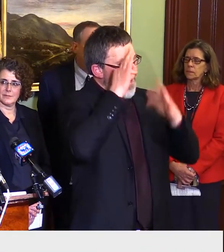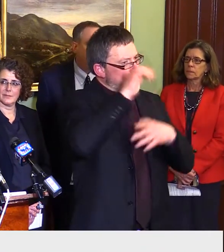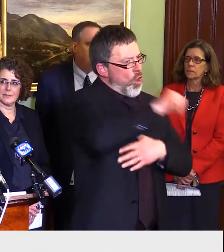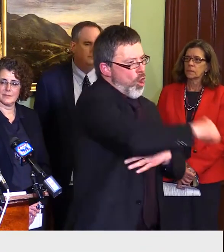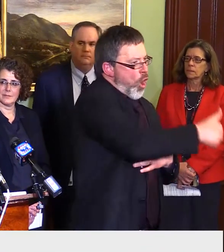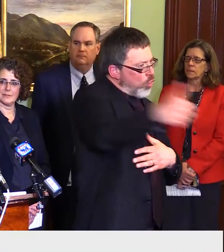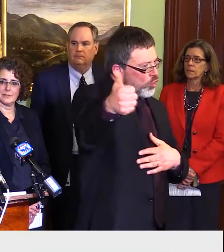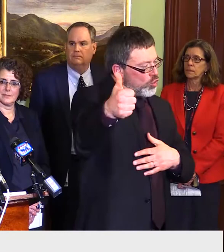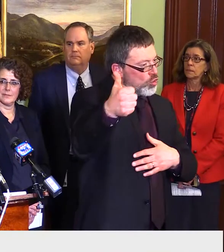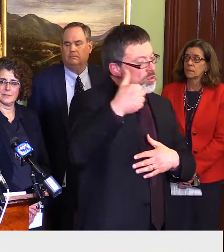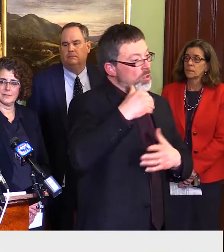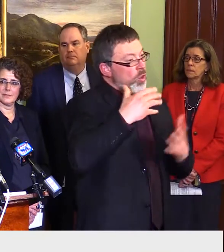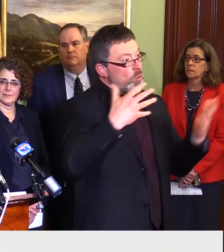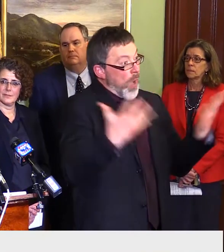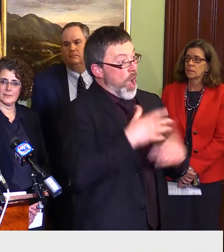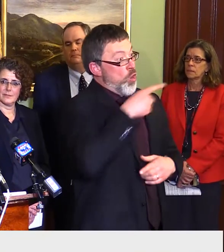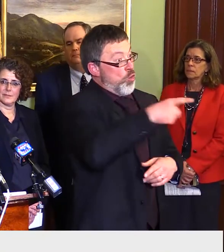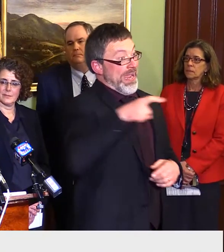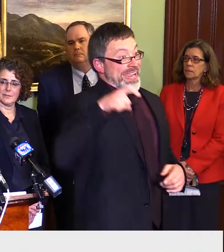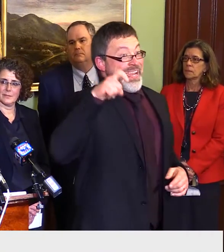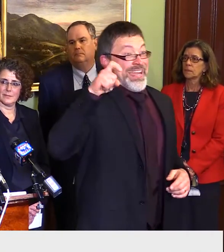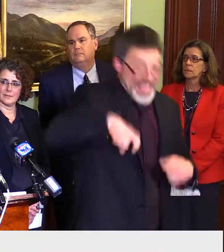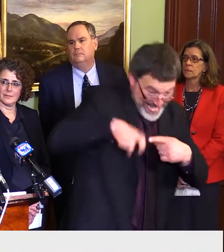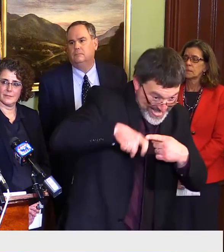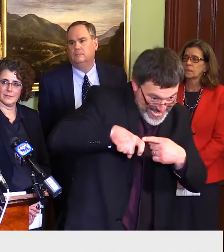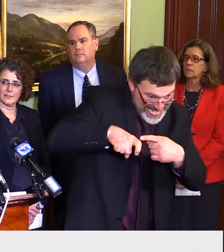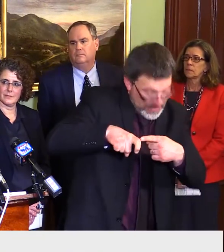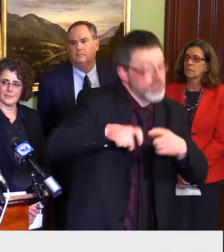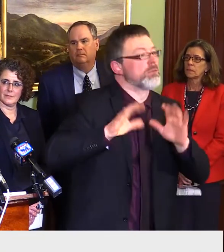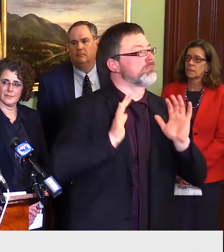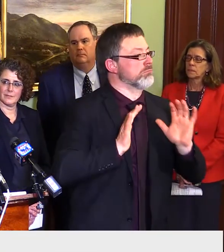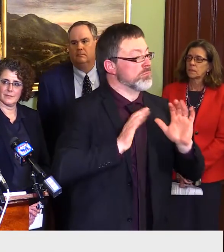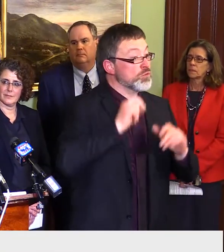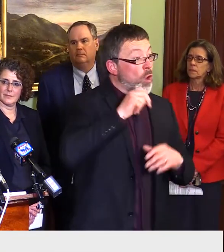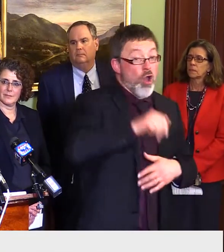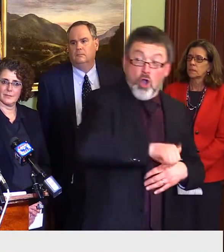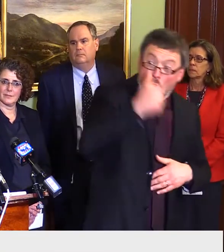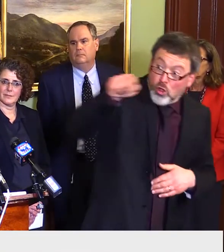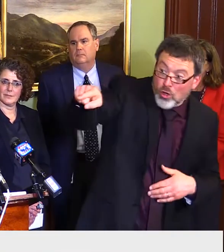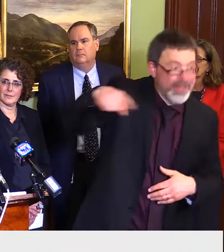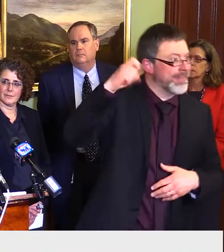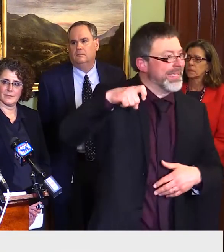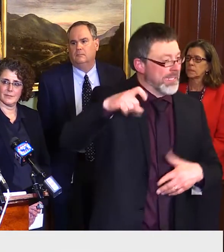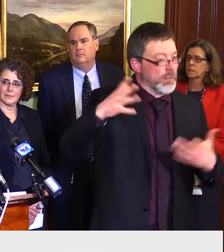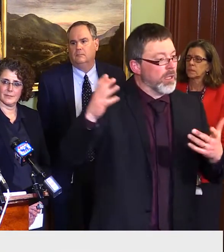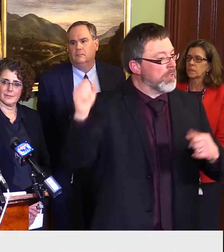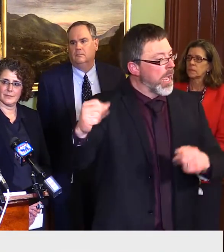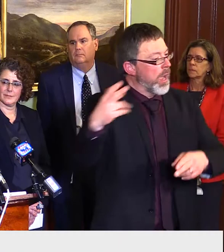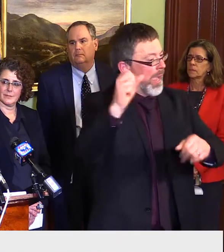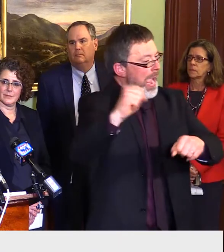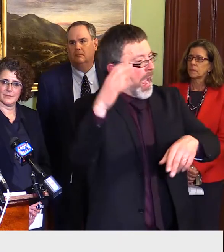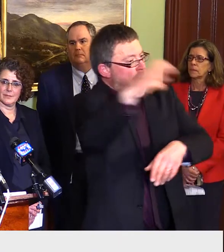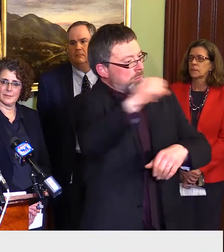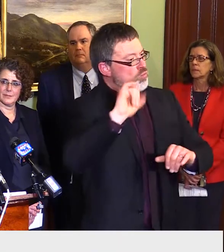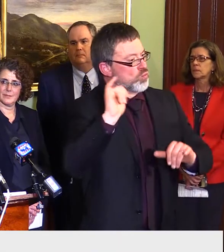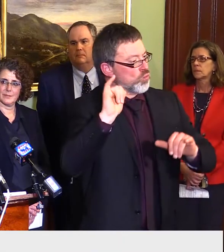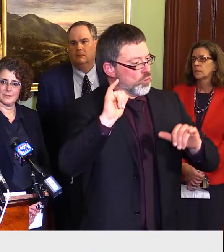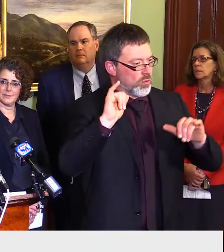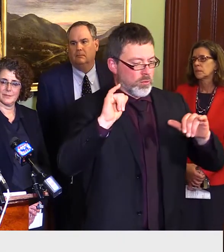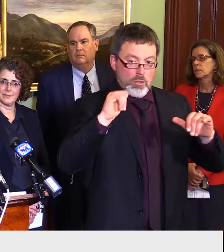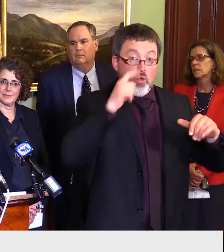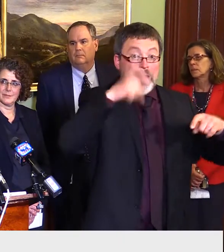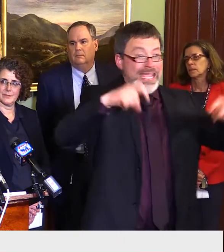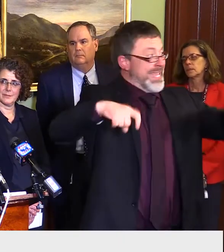about that. But I've been told that they will be restocking and there are more products coming. But this isn't, this is